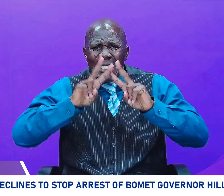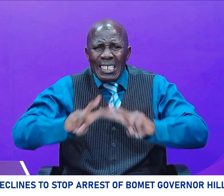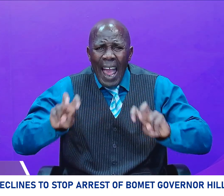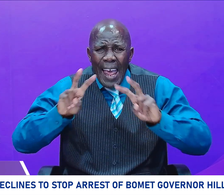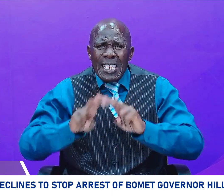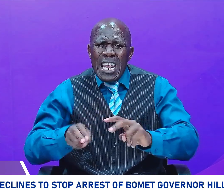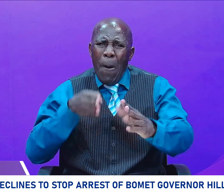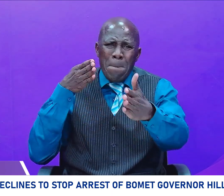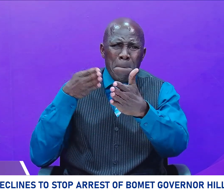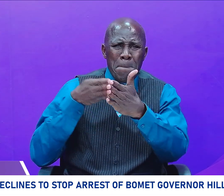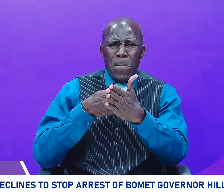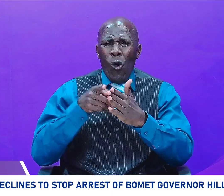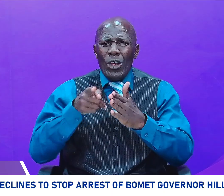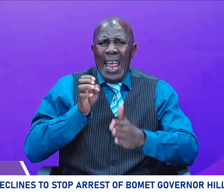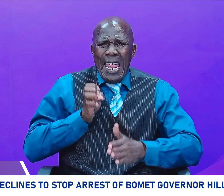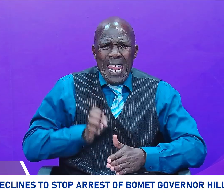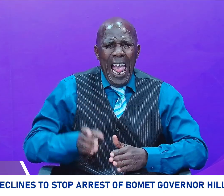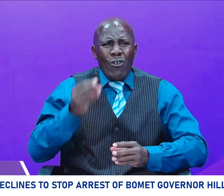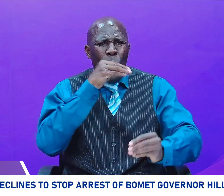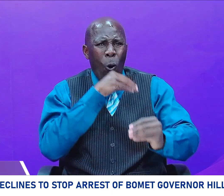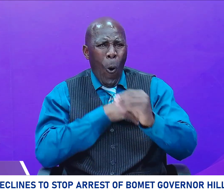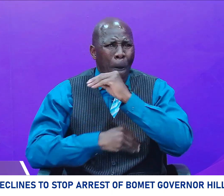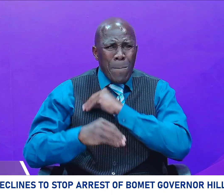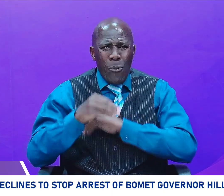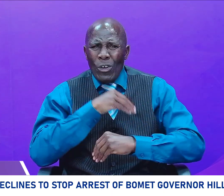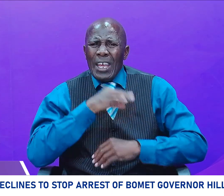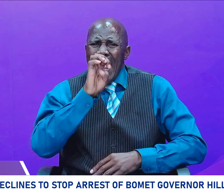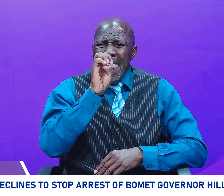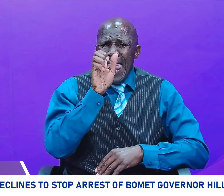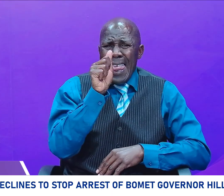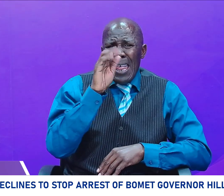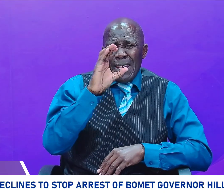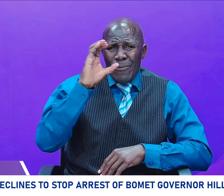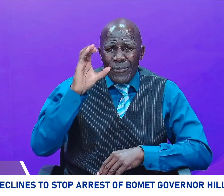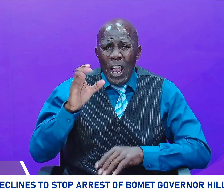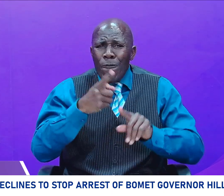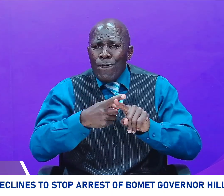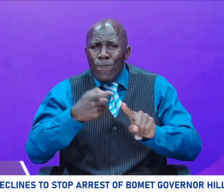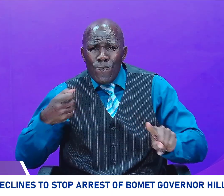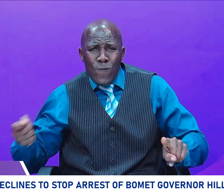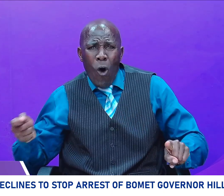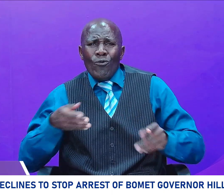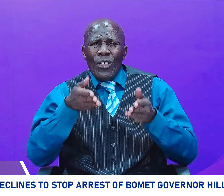the Ethics and Anti-Corruption Commission from arresting him.